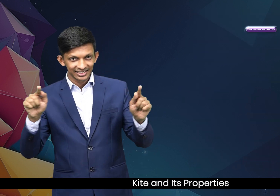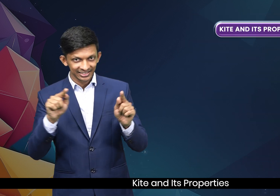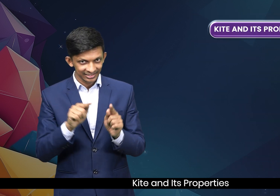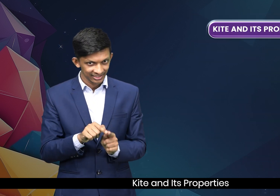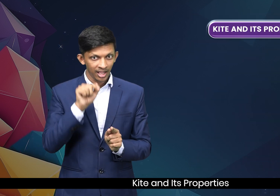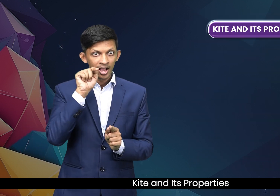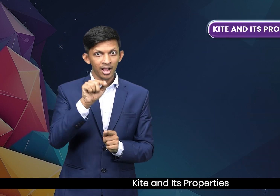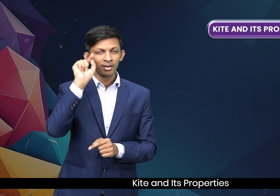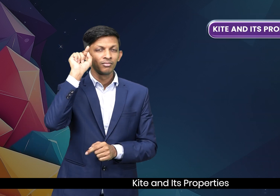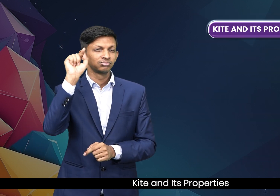Kite and its properties.